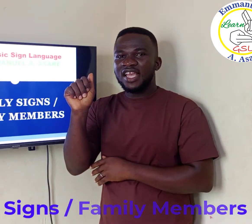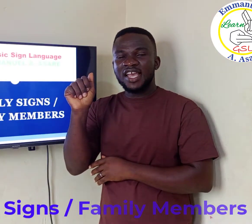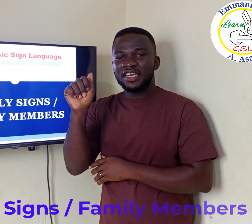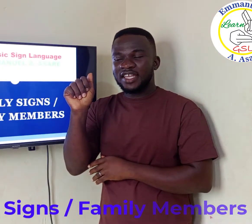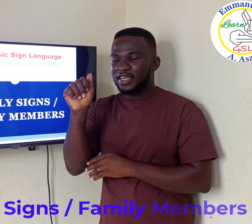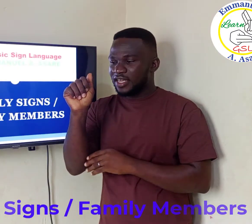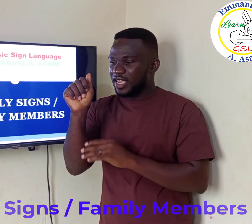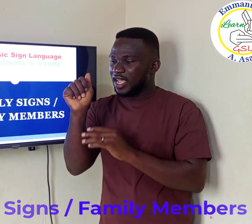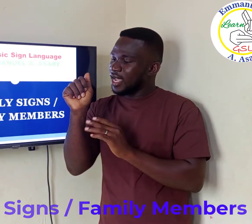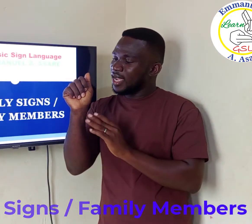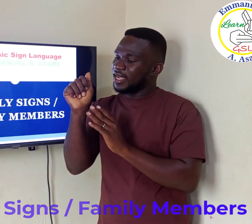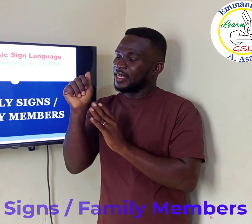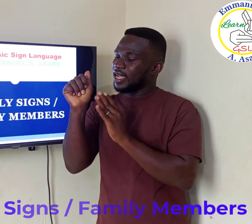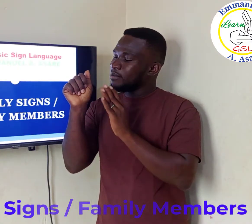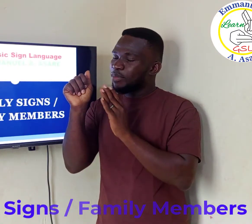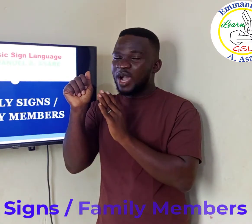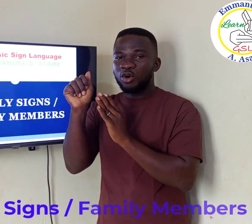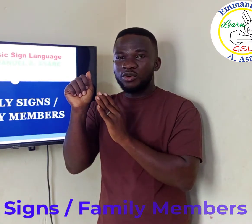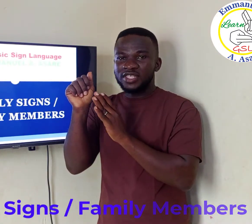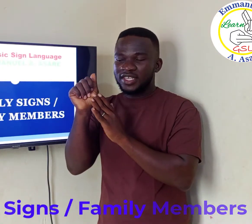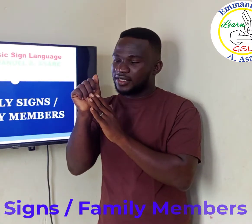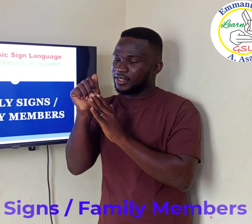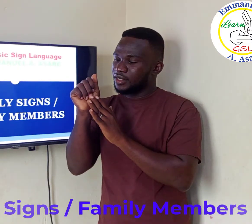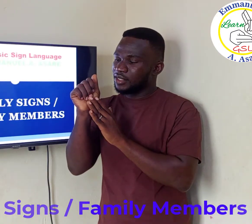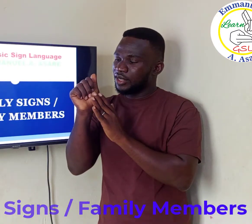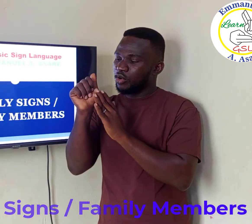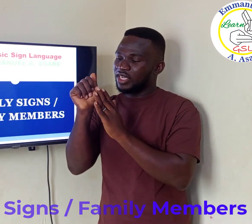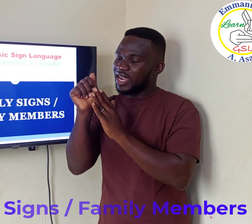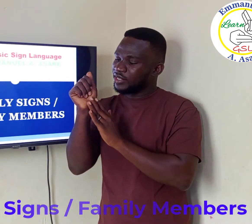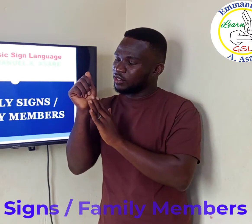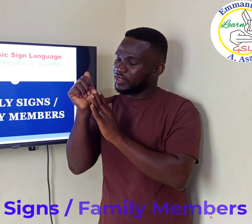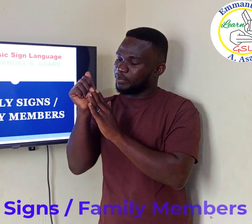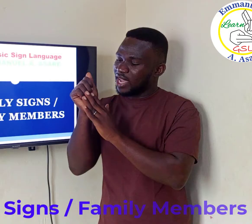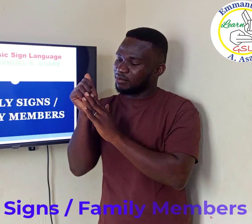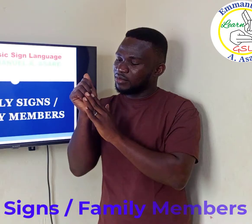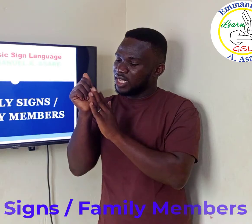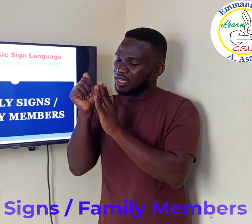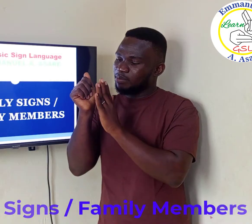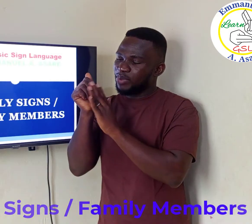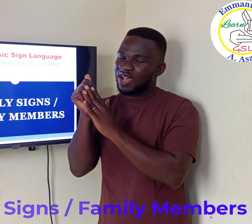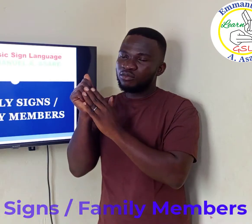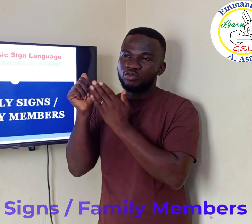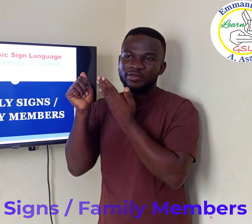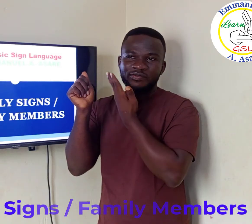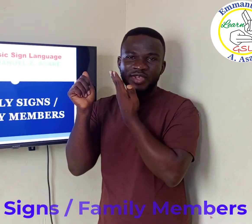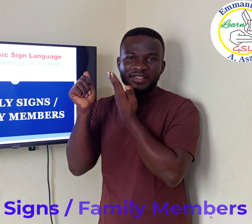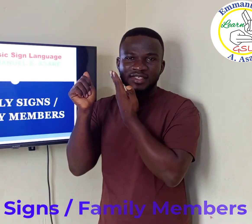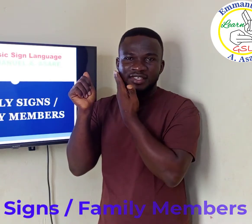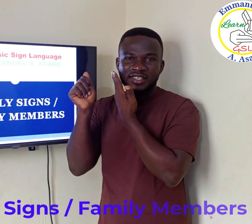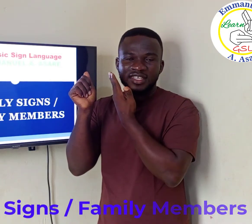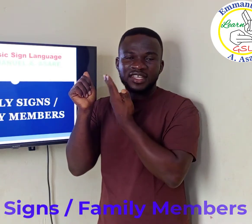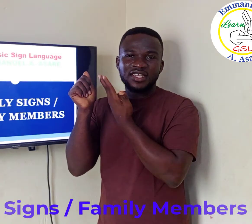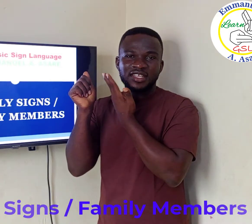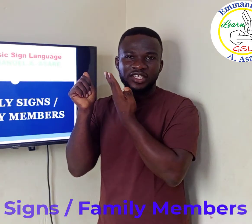and then the palm orientation or the direction of the palm will be facing the